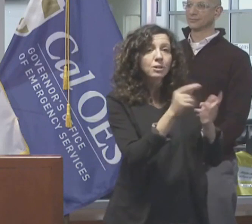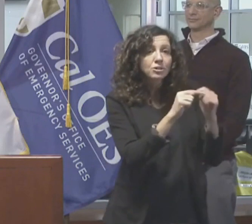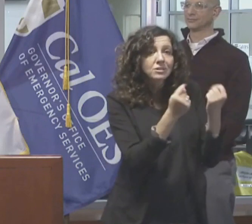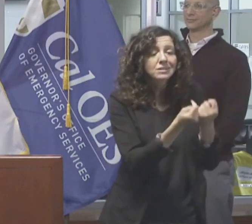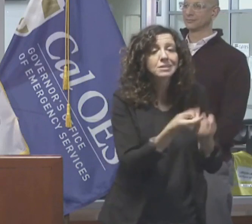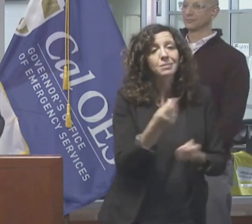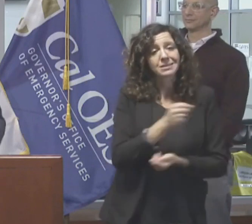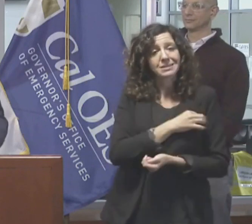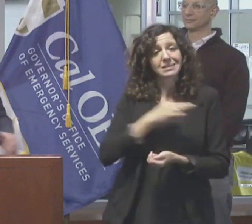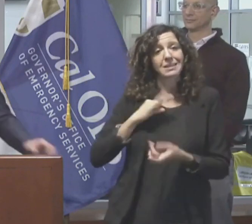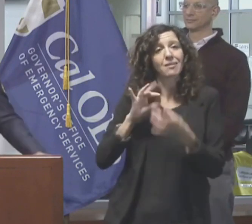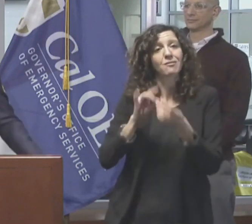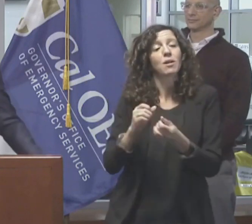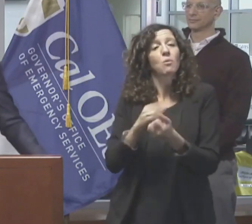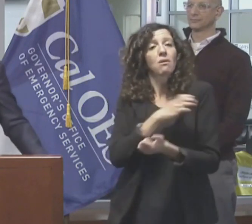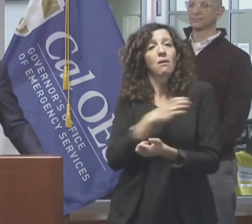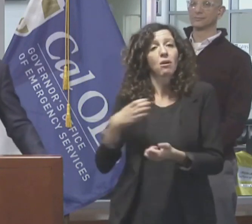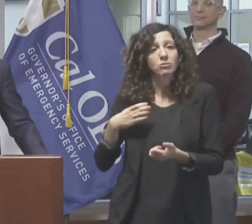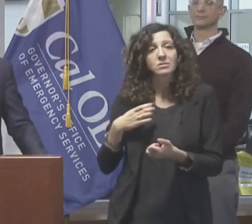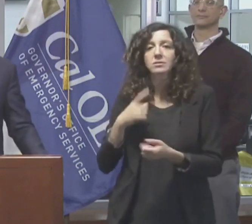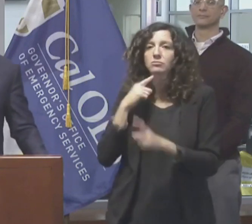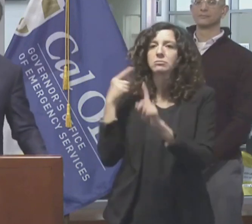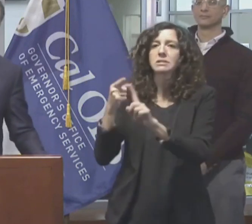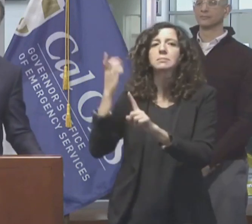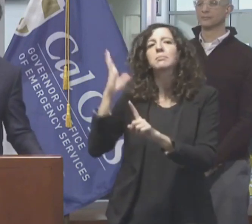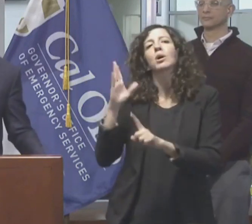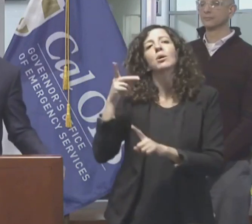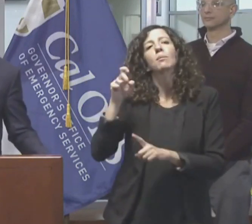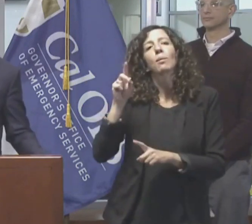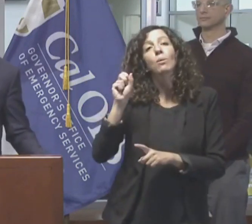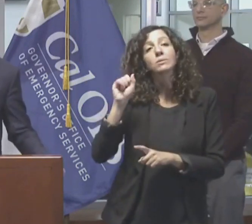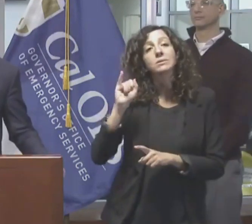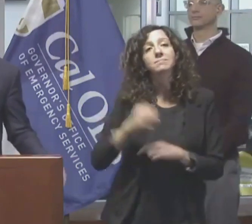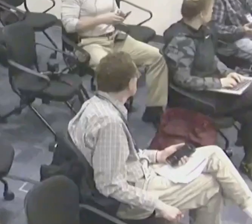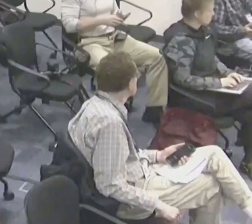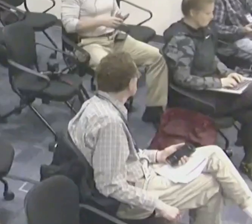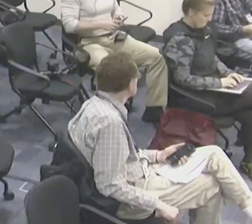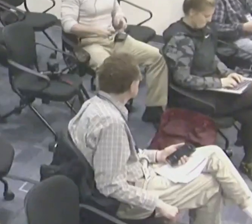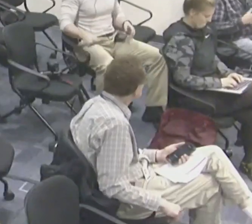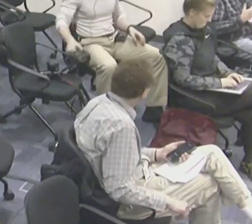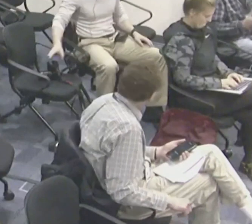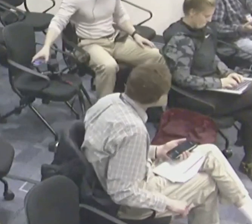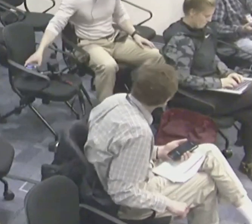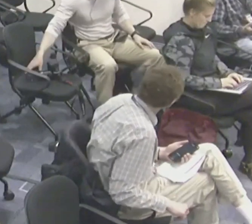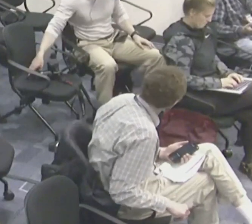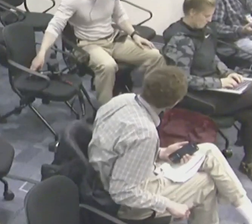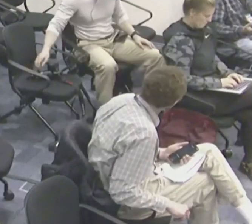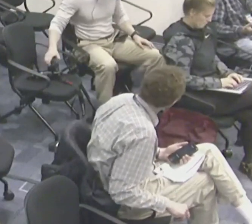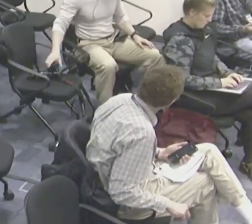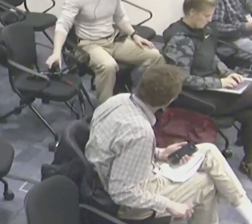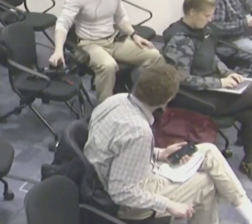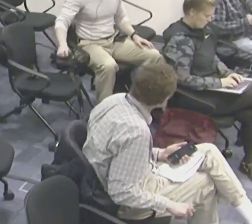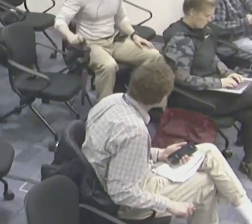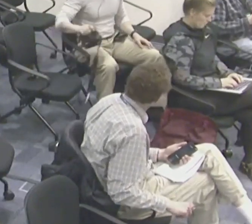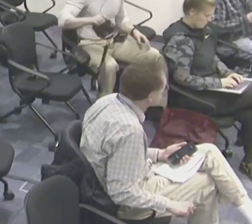congressional representatives, substantively, Speaker Pelosi. There are some healthcare workers who are 65 or older. Does